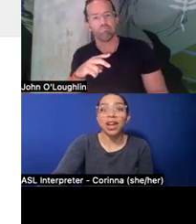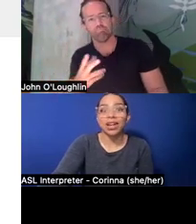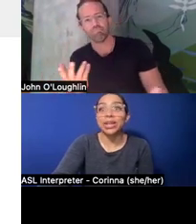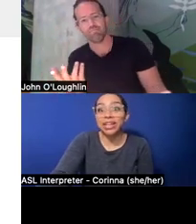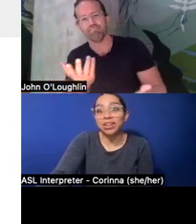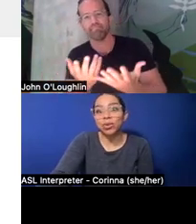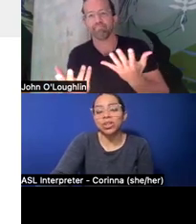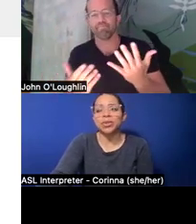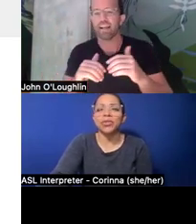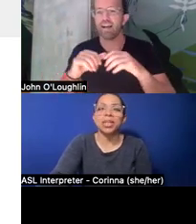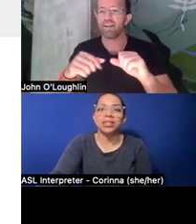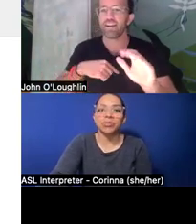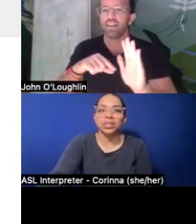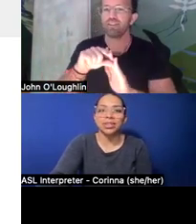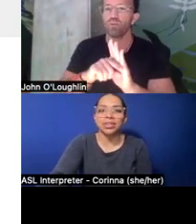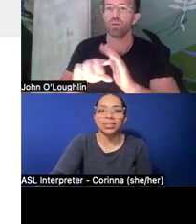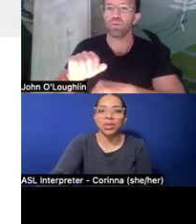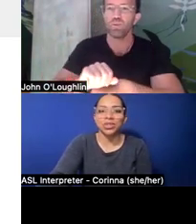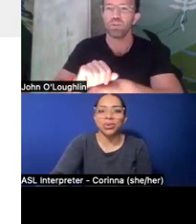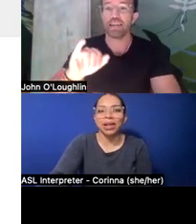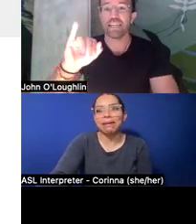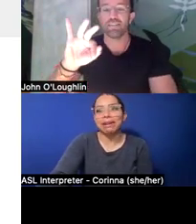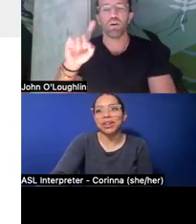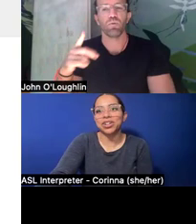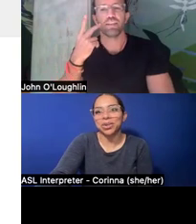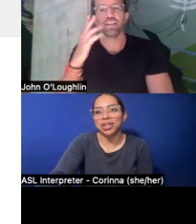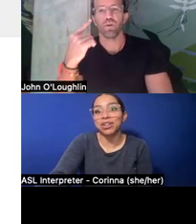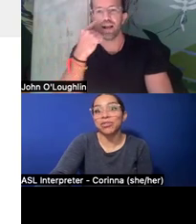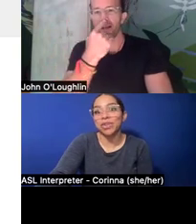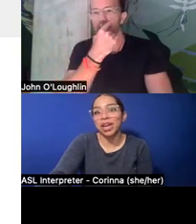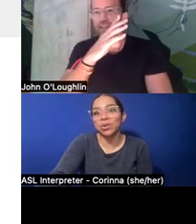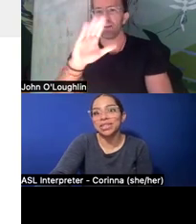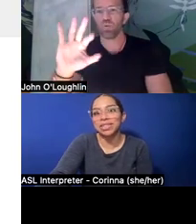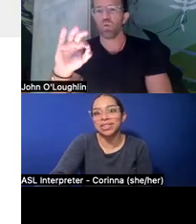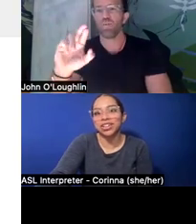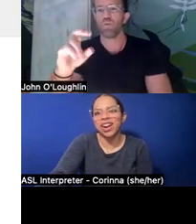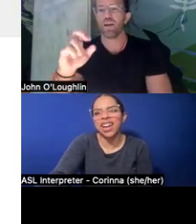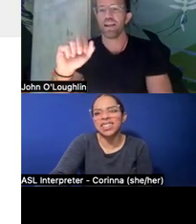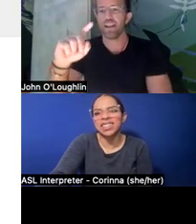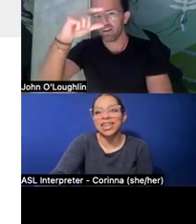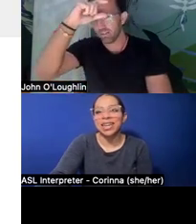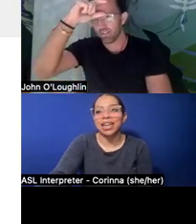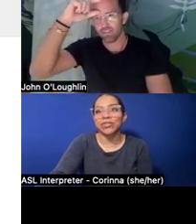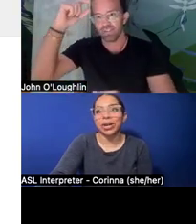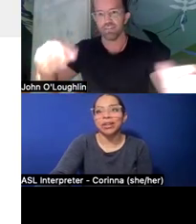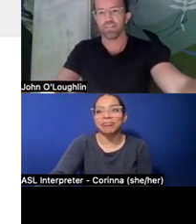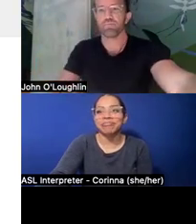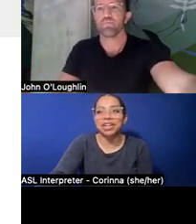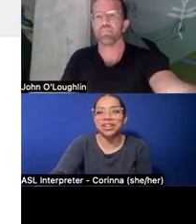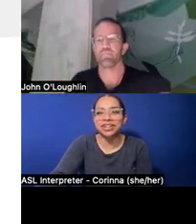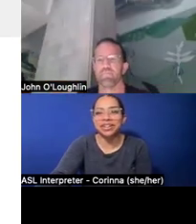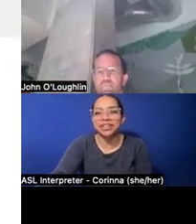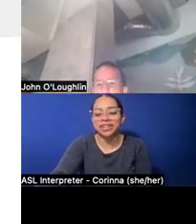that's fine. You can hear, of course, but for me as a deaf person, it doesn't work so well. How can I grade your work if I only see your eyes and your forehead